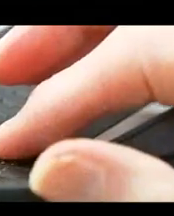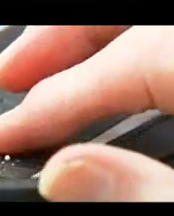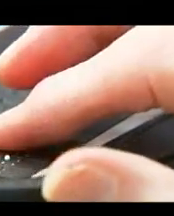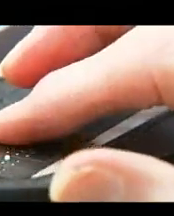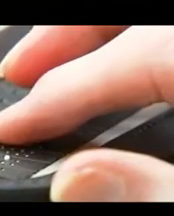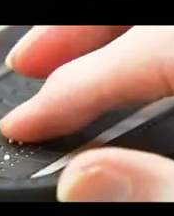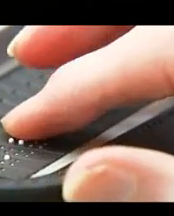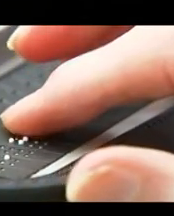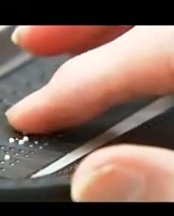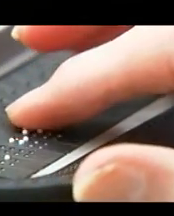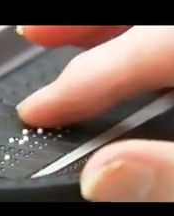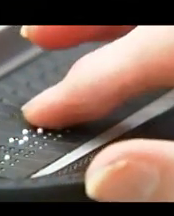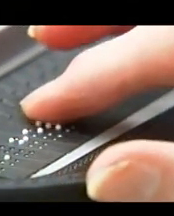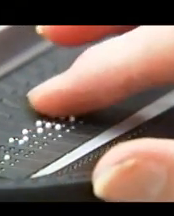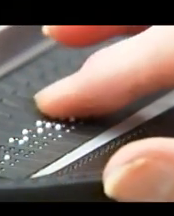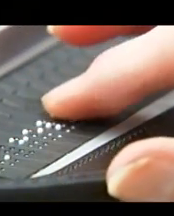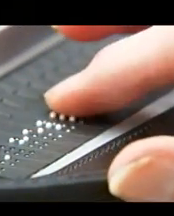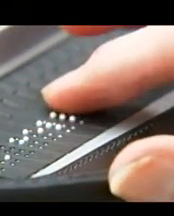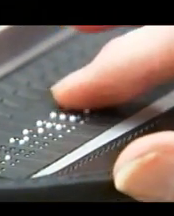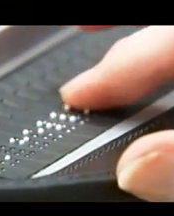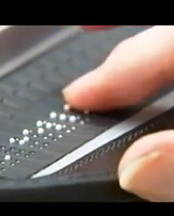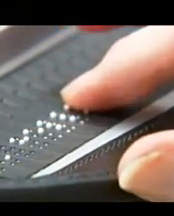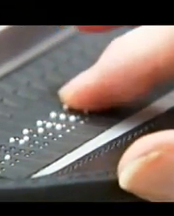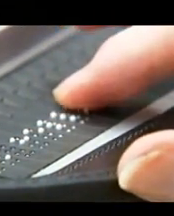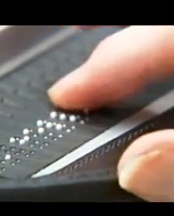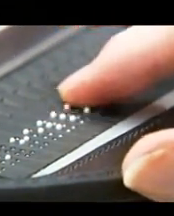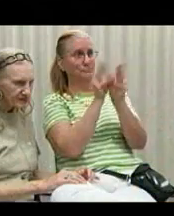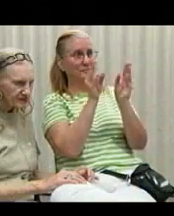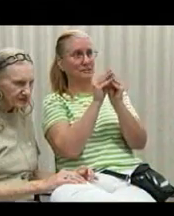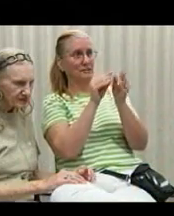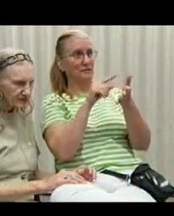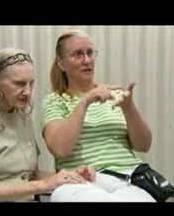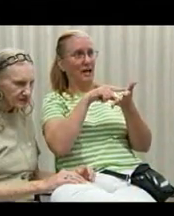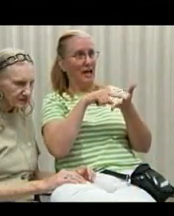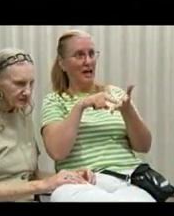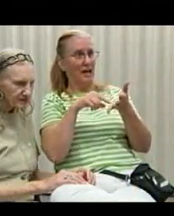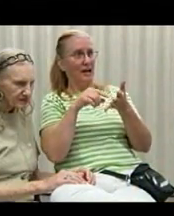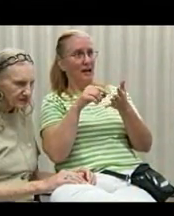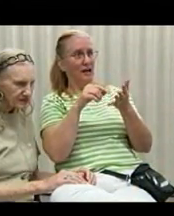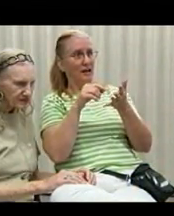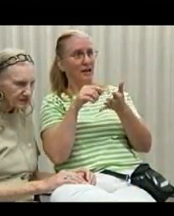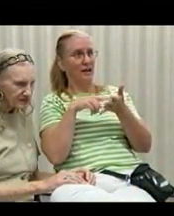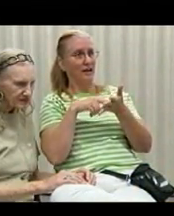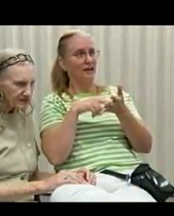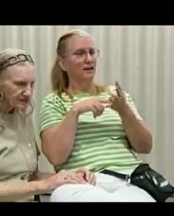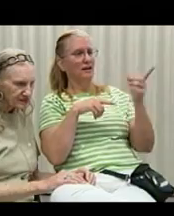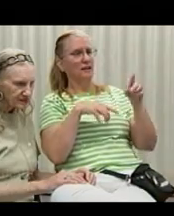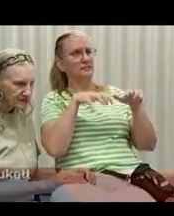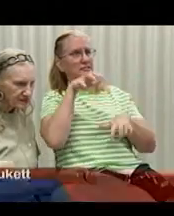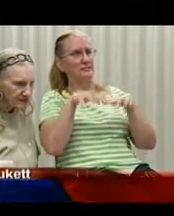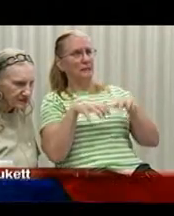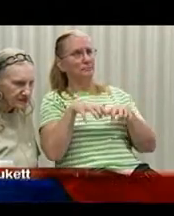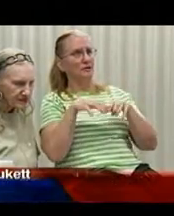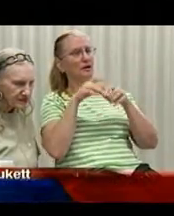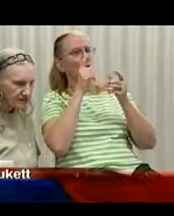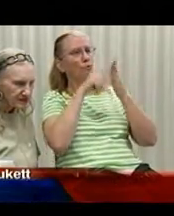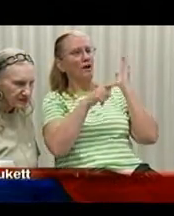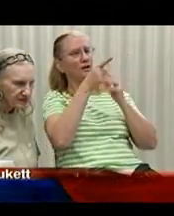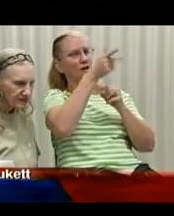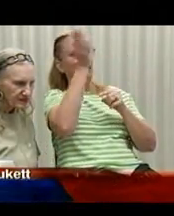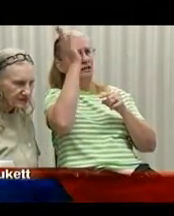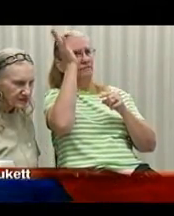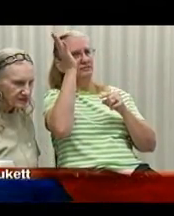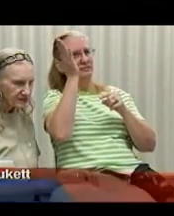teletype writers with braille display to Bluetooth technology. For me, as the interpreter, it will help in the communication